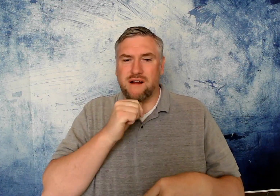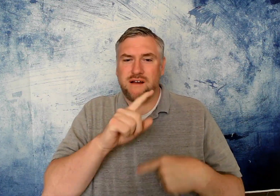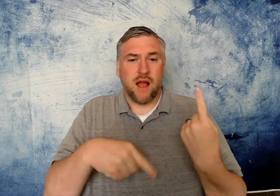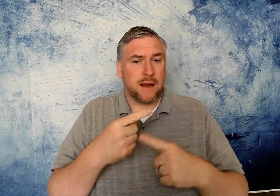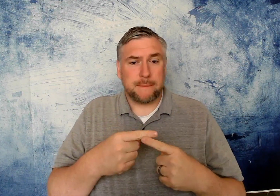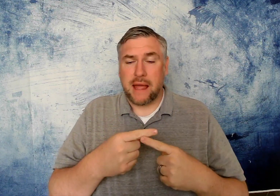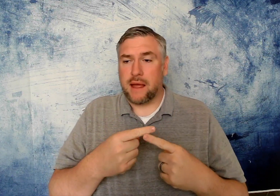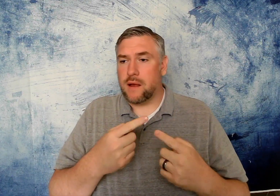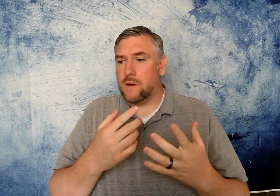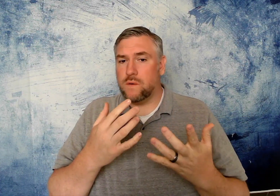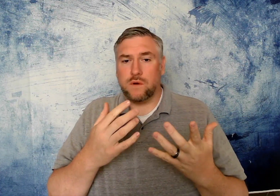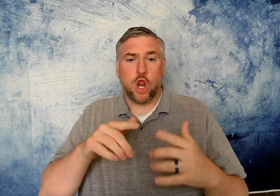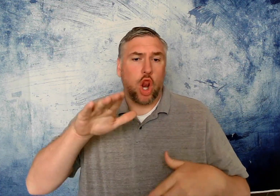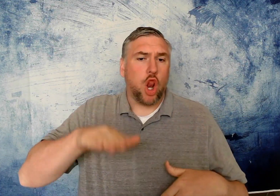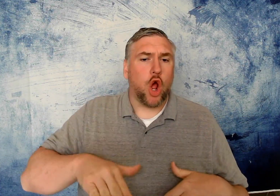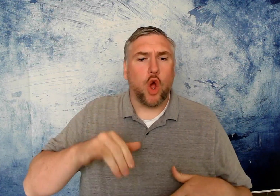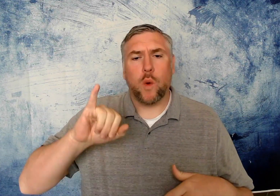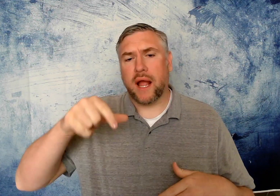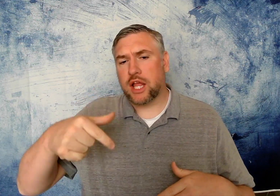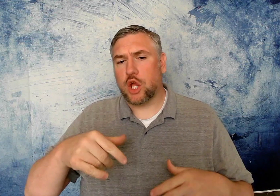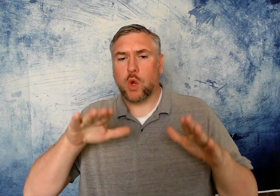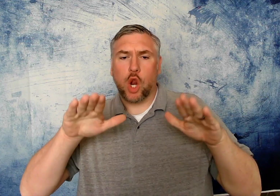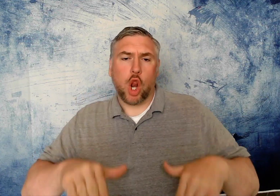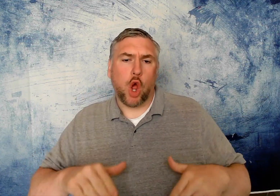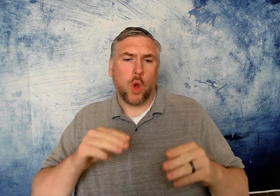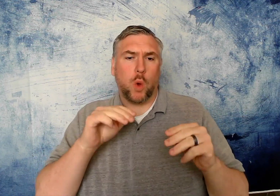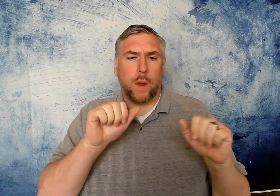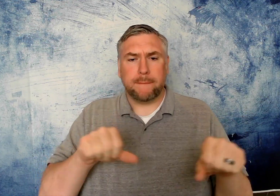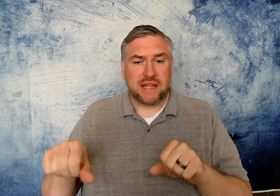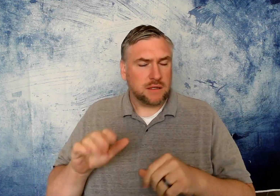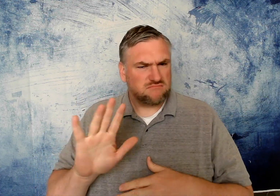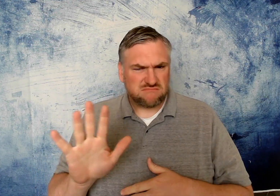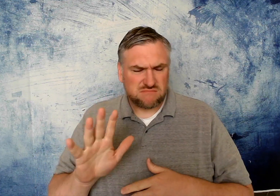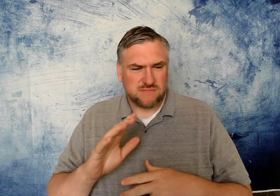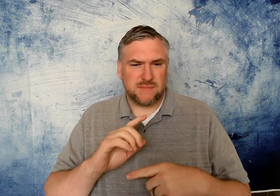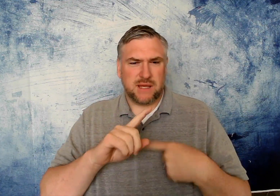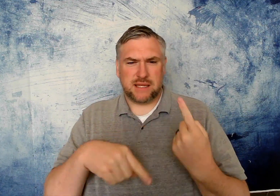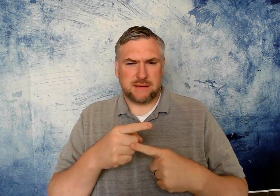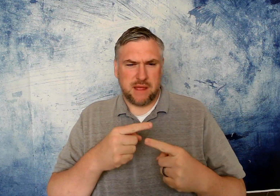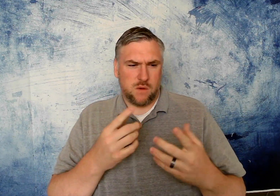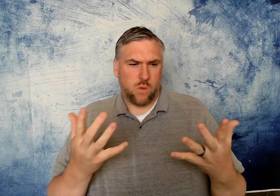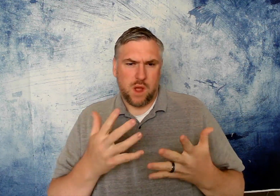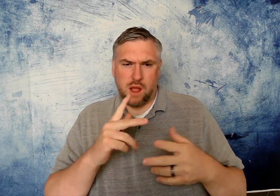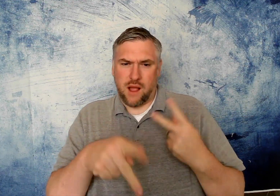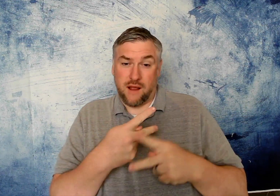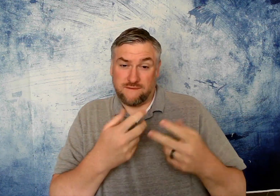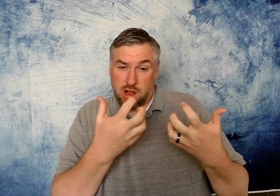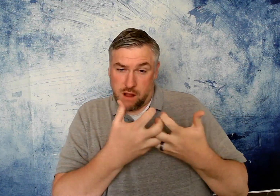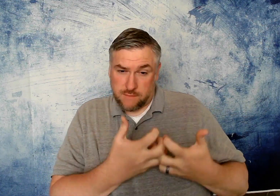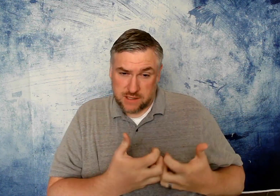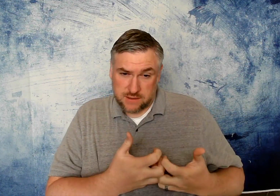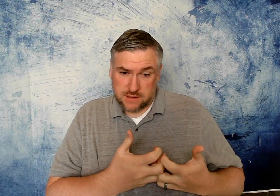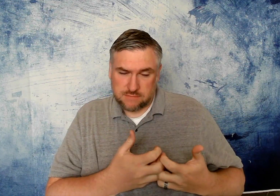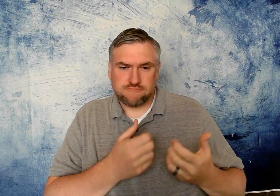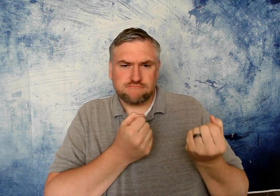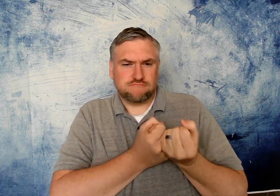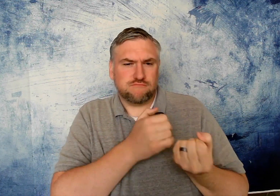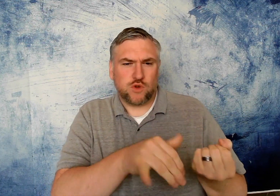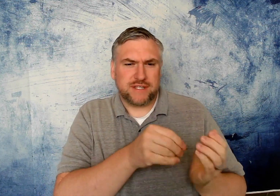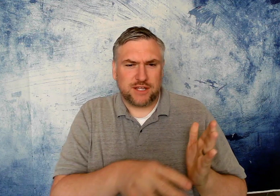So all of these struggles are not about low IQ or low ability. No, it's about what kind of